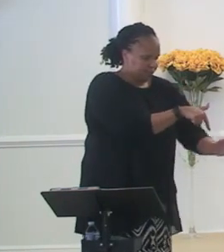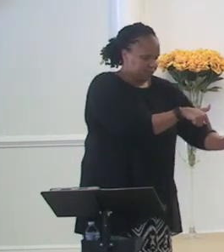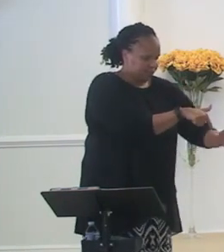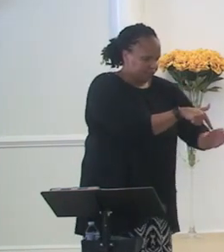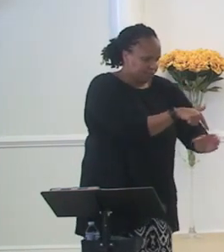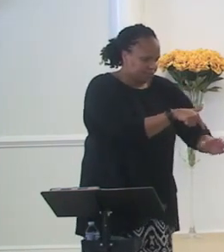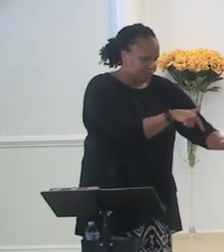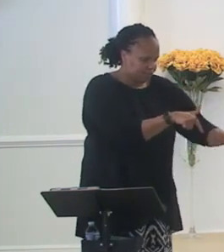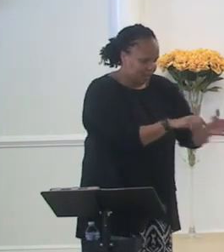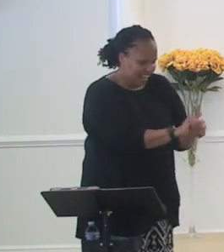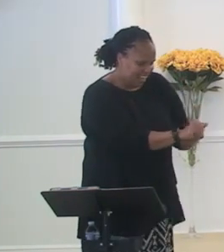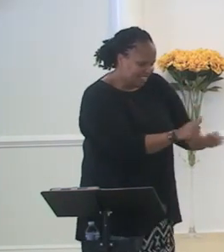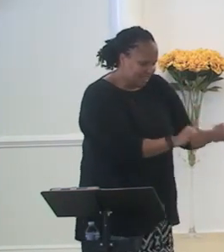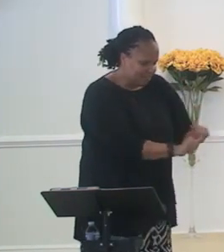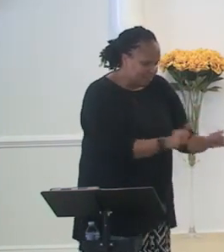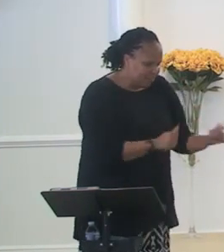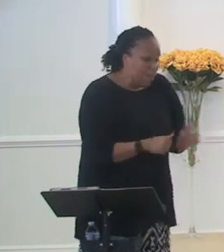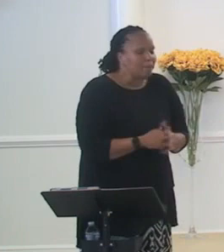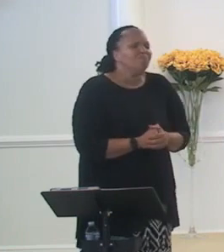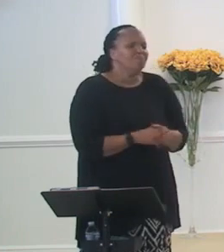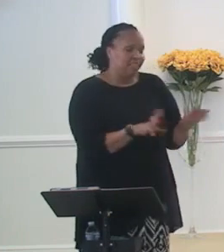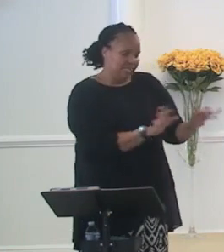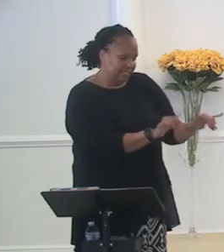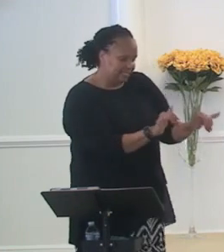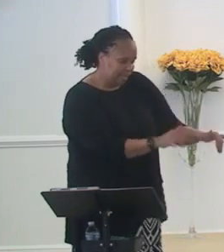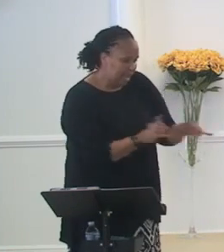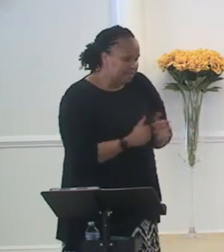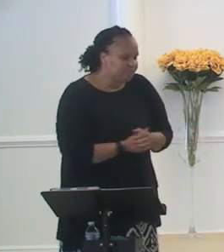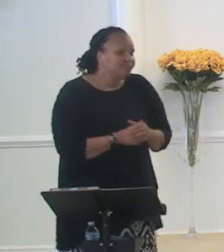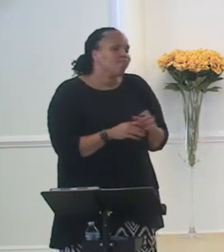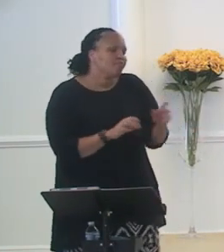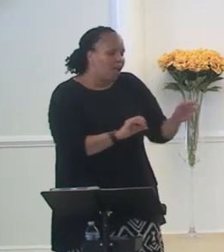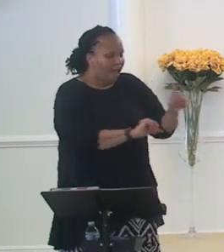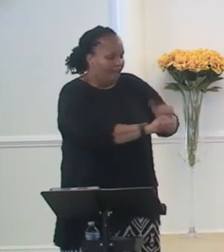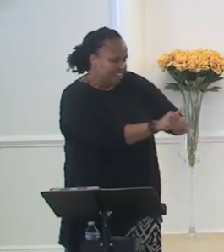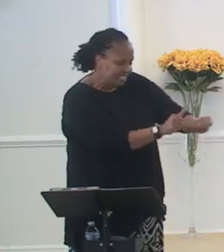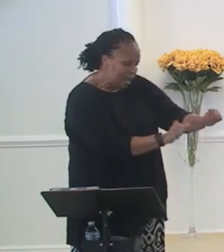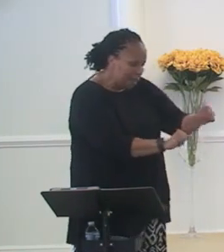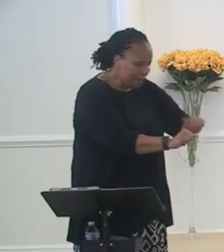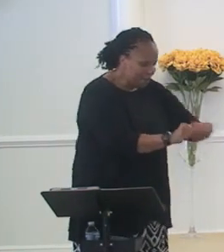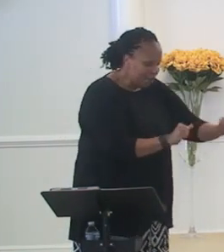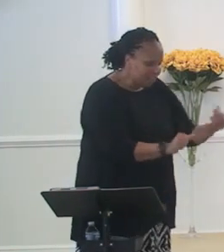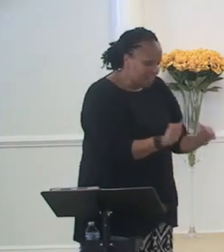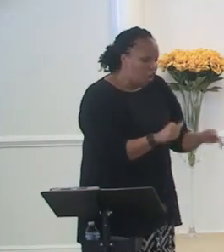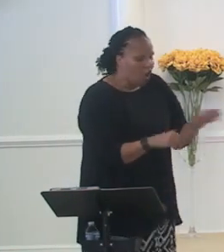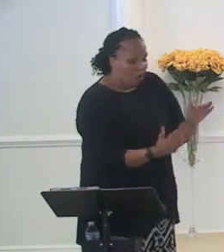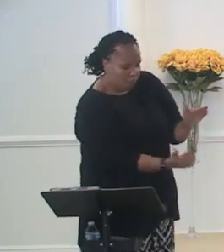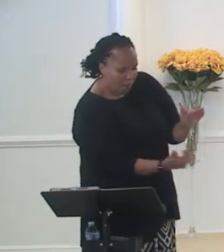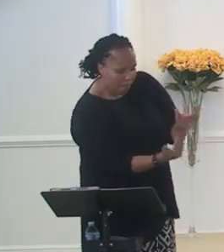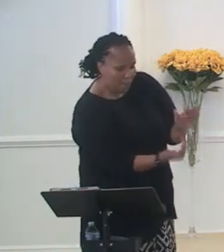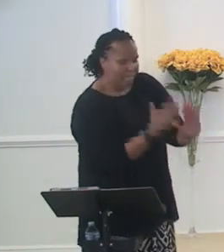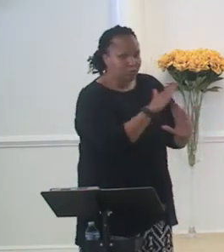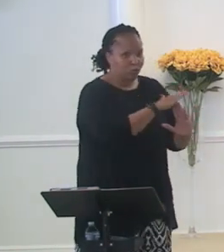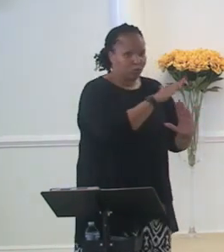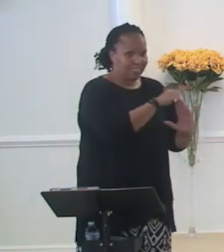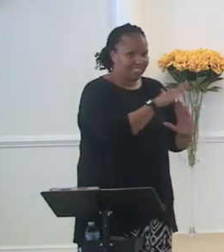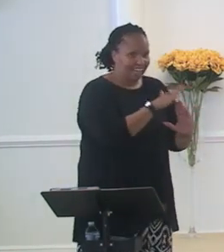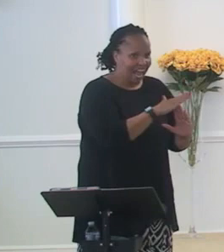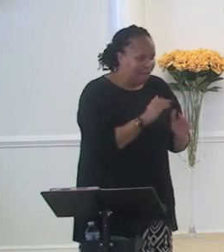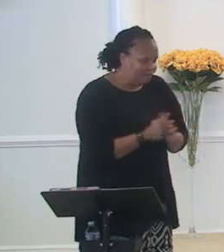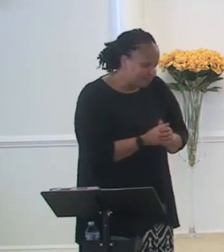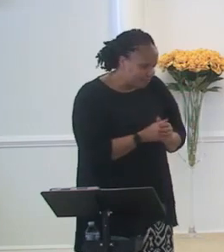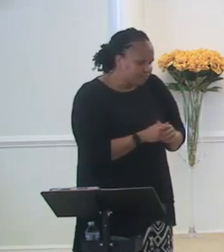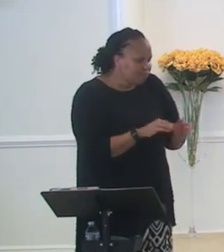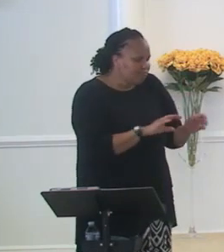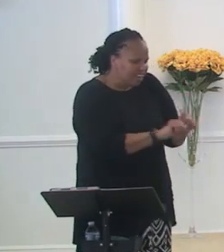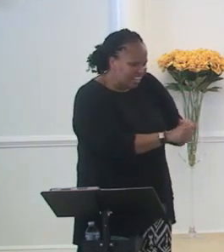was spinning, the clay sat right there. And he molded the clay from the bottom up to the top, which gave it